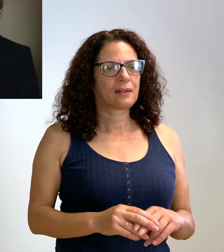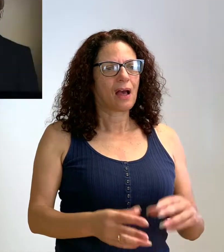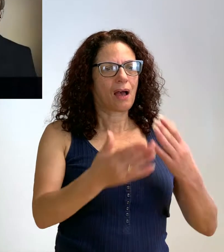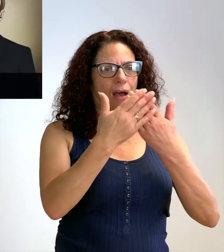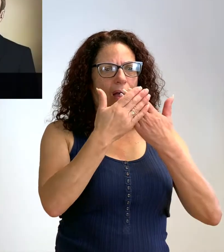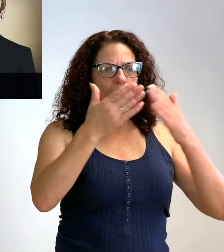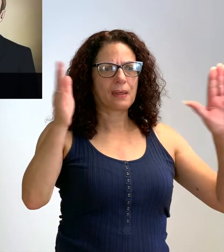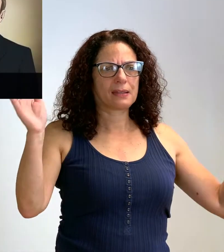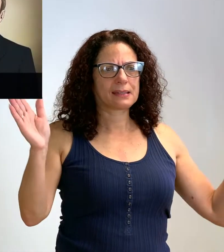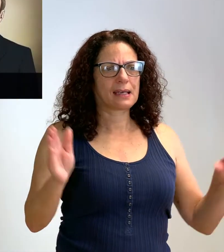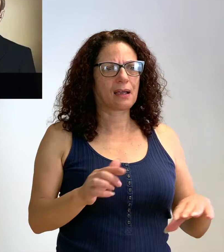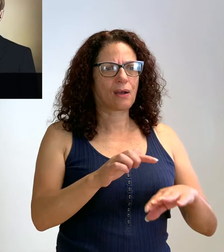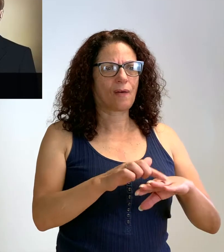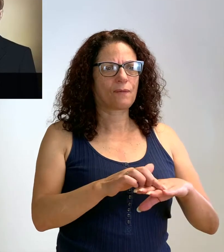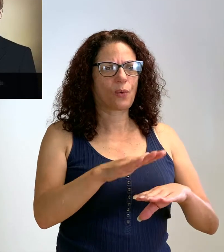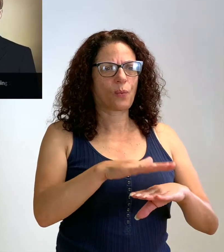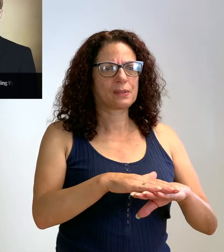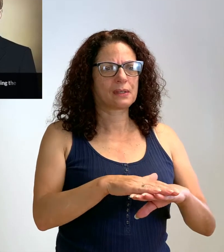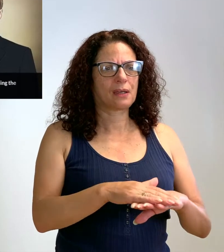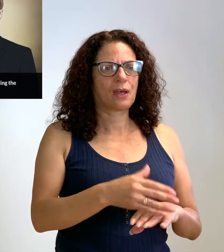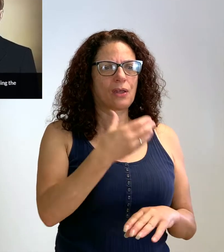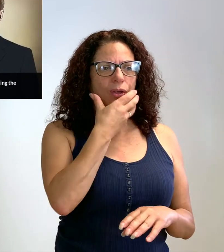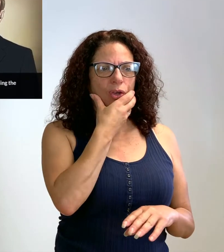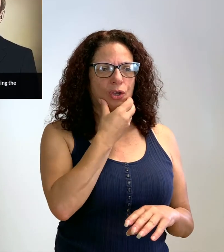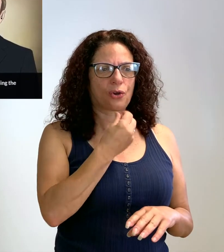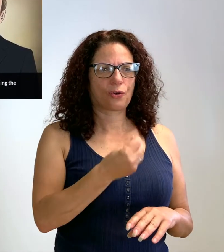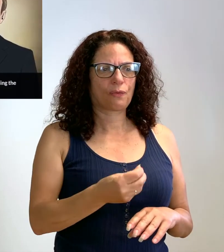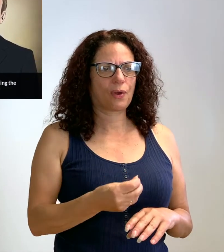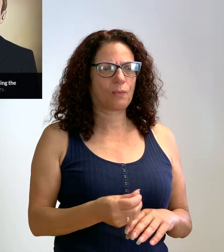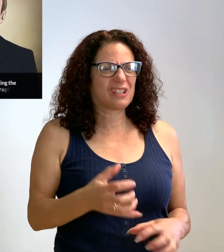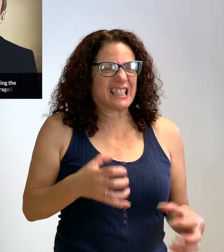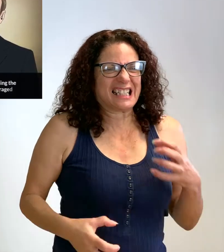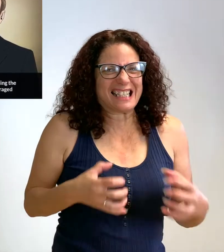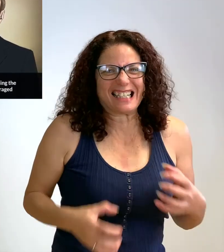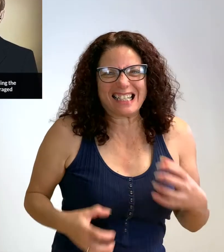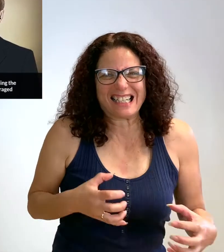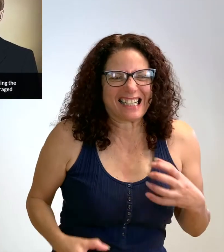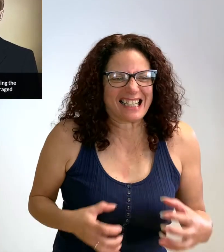On the day of the wedding, the young groom was all rage.